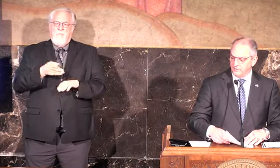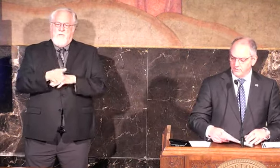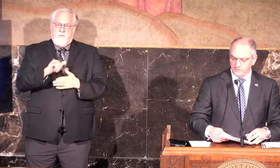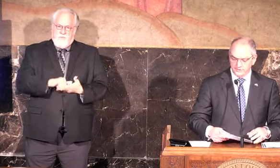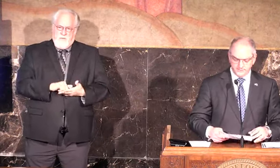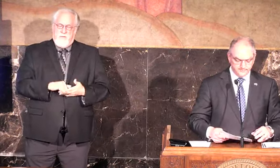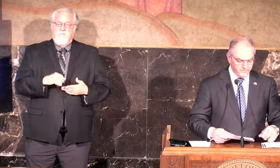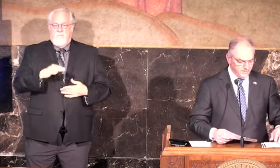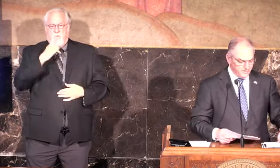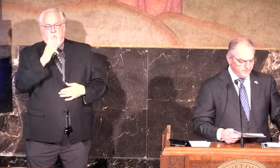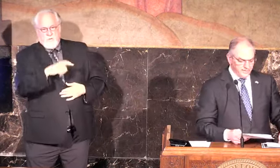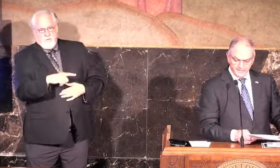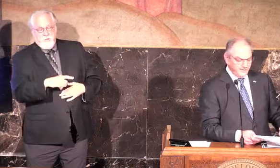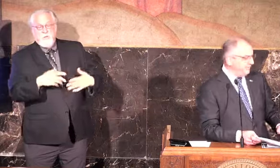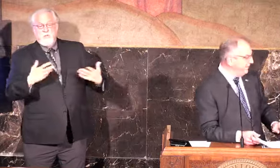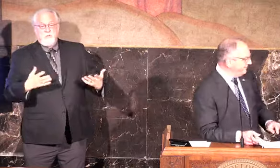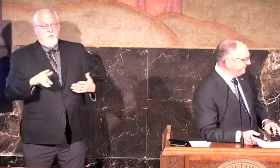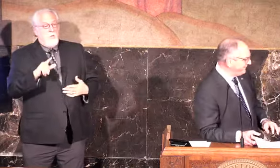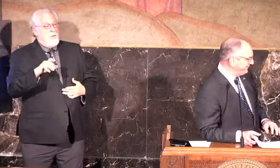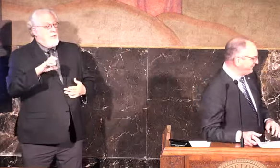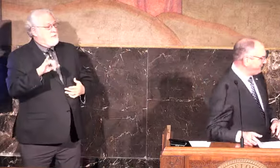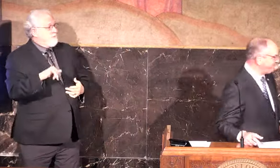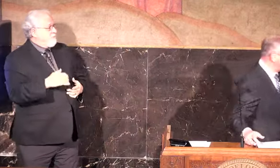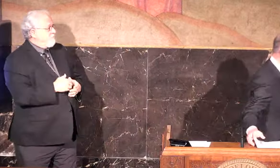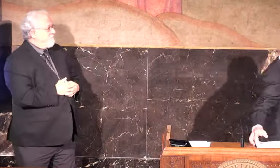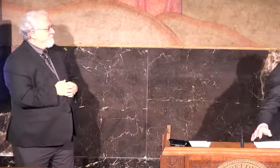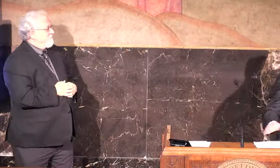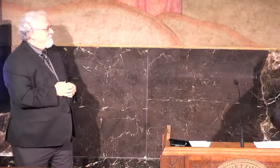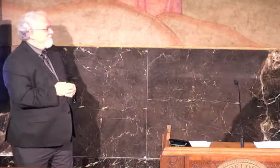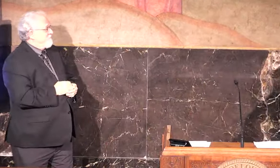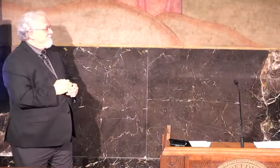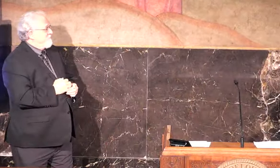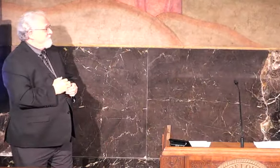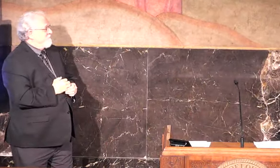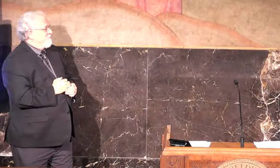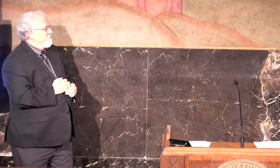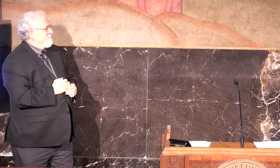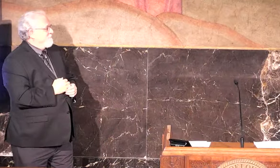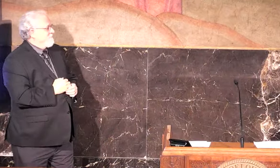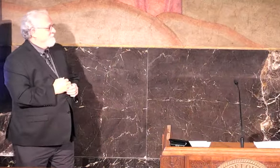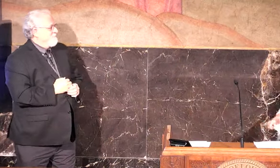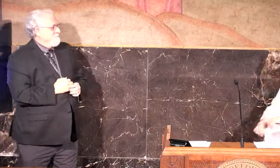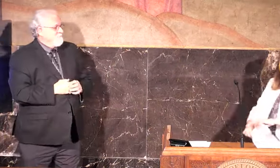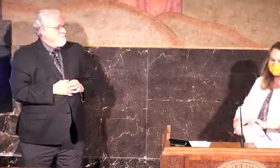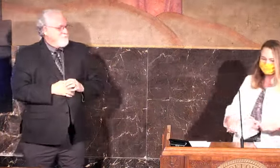that and take your questions. So Lacey, if you would.